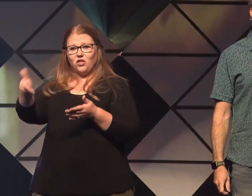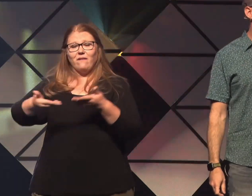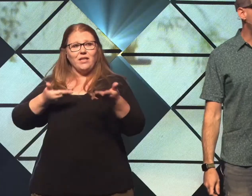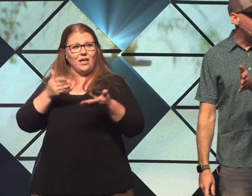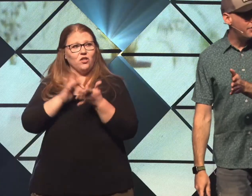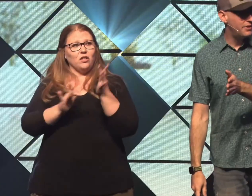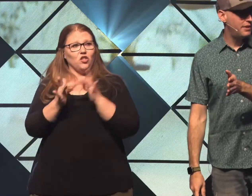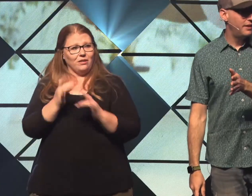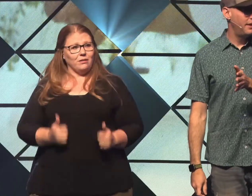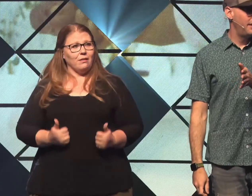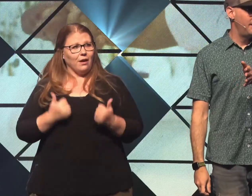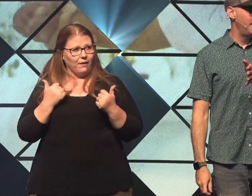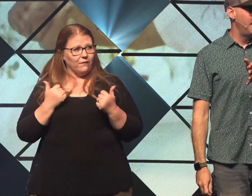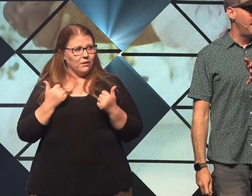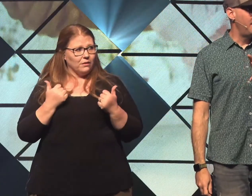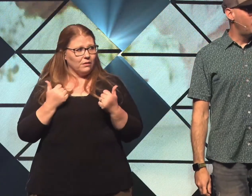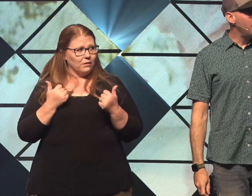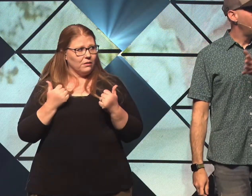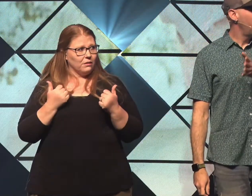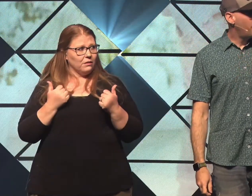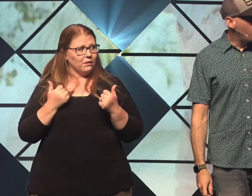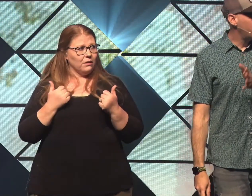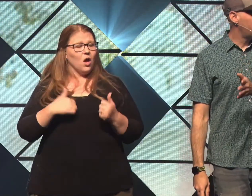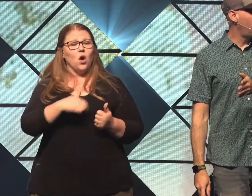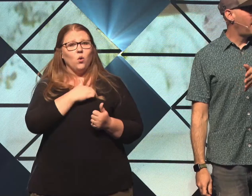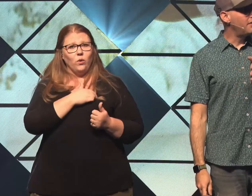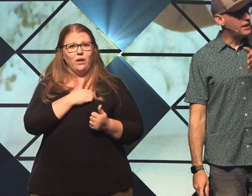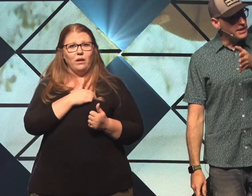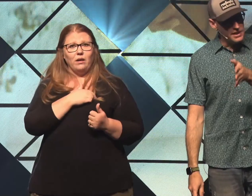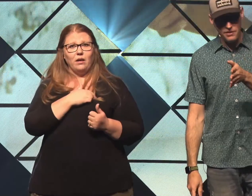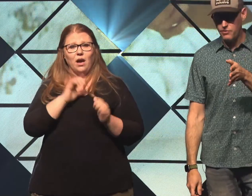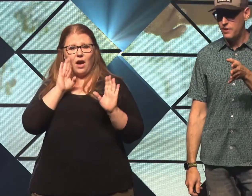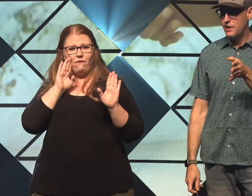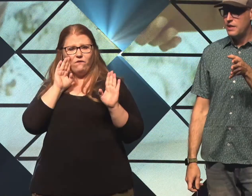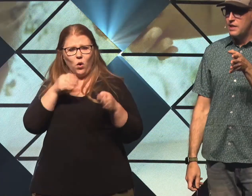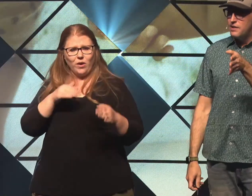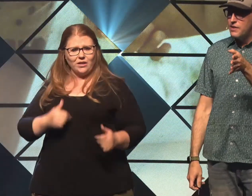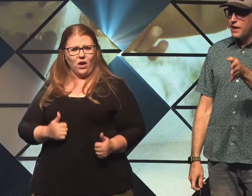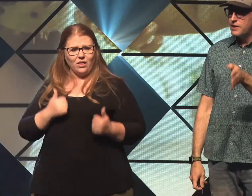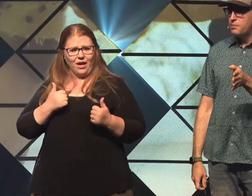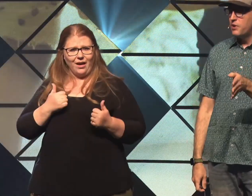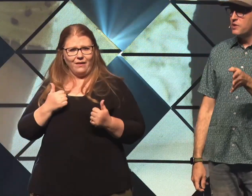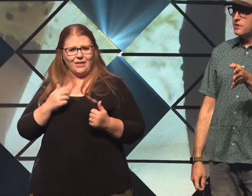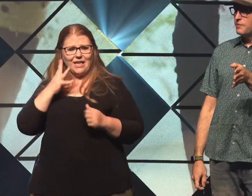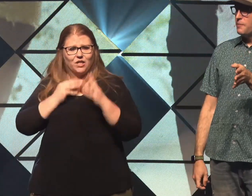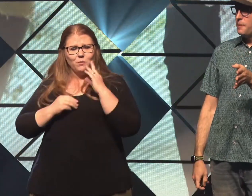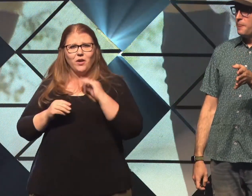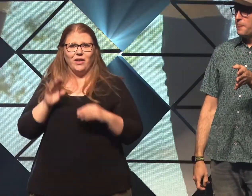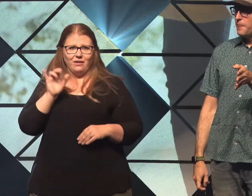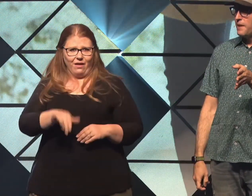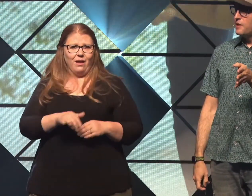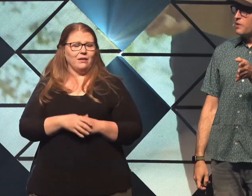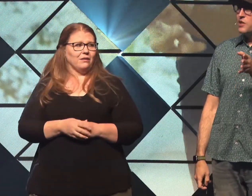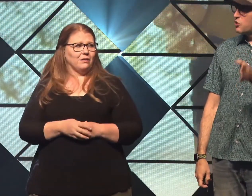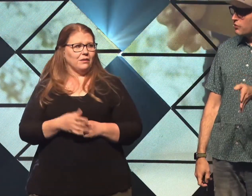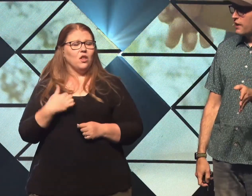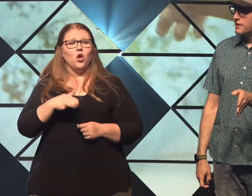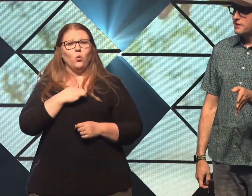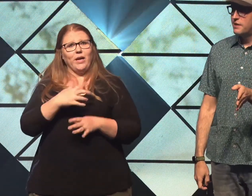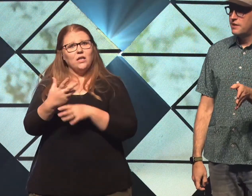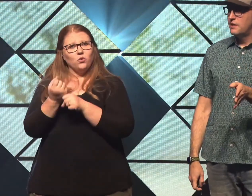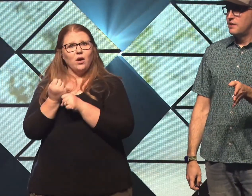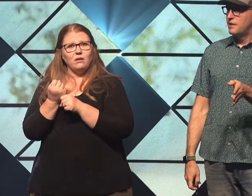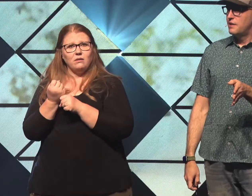that Jesus lives and that we can focus our lives and live in that experience, and that we can